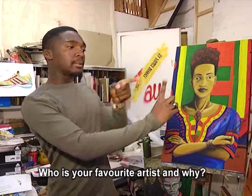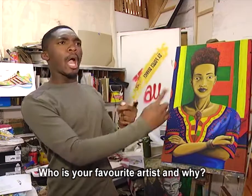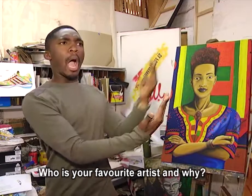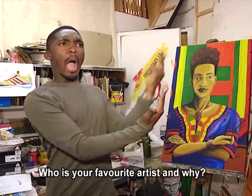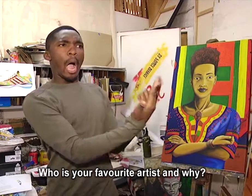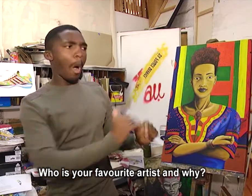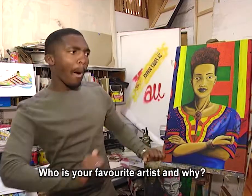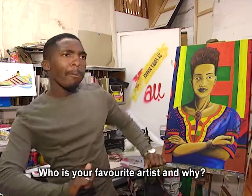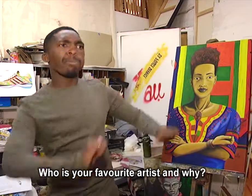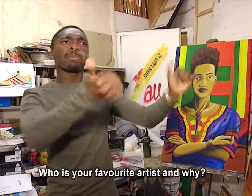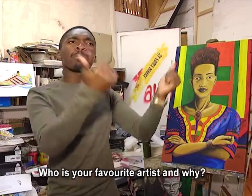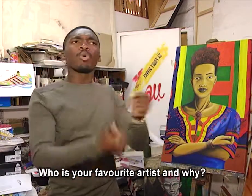favorite artist and why?